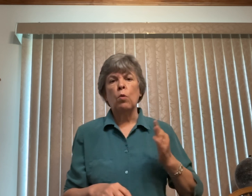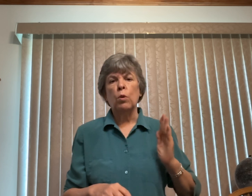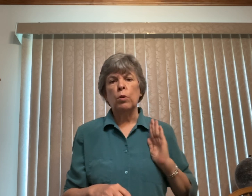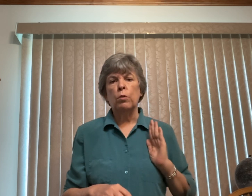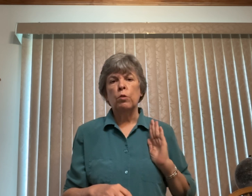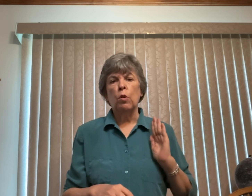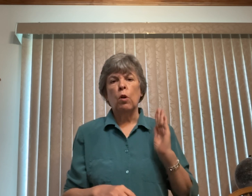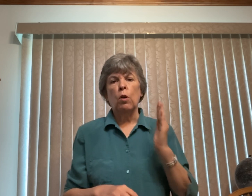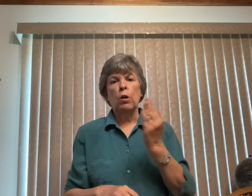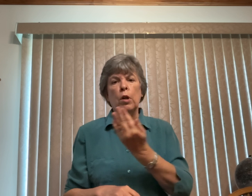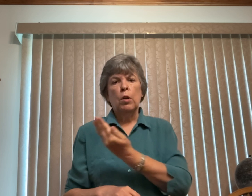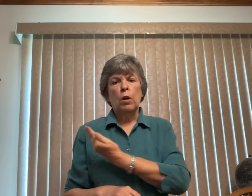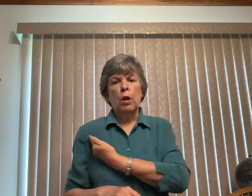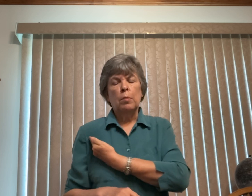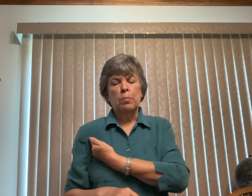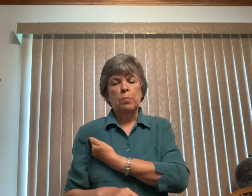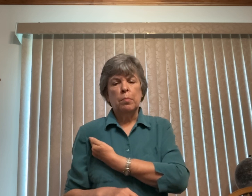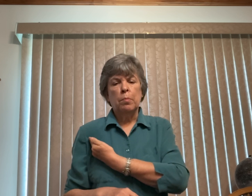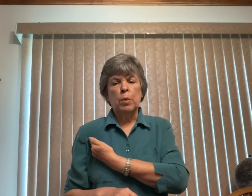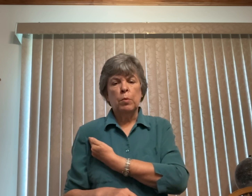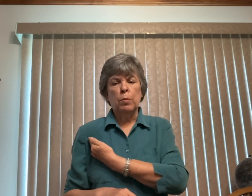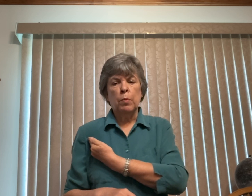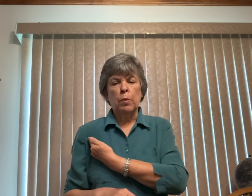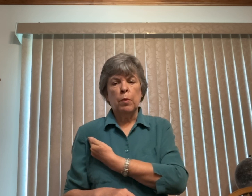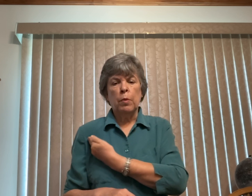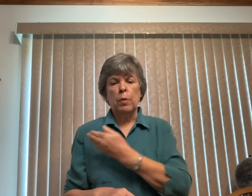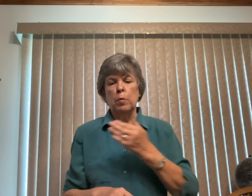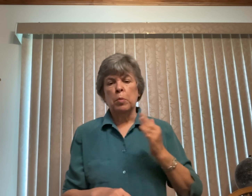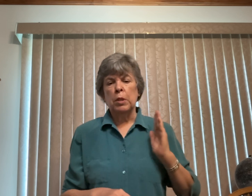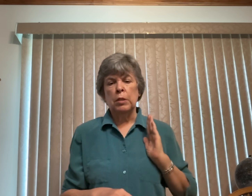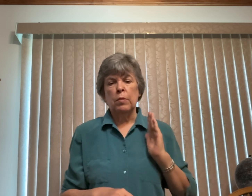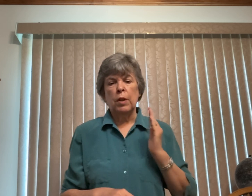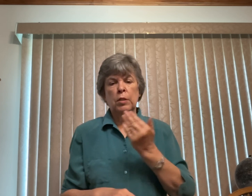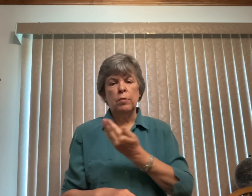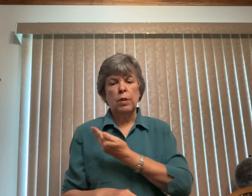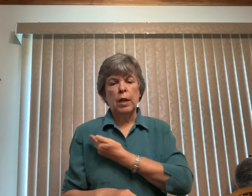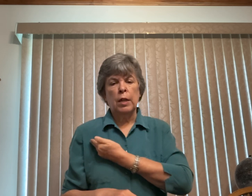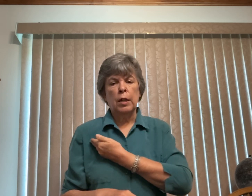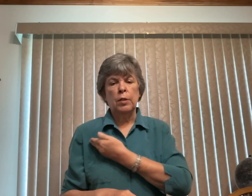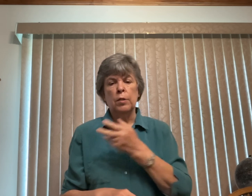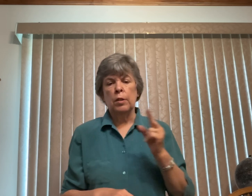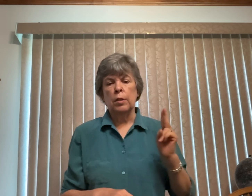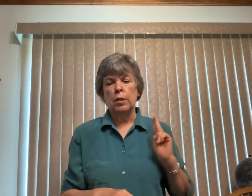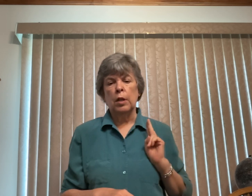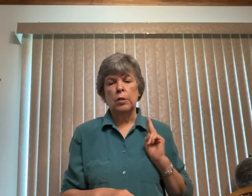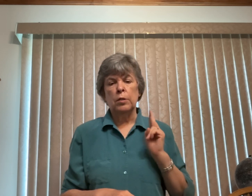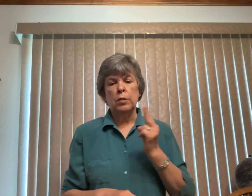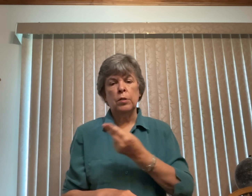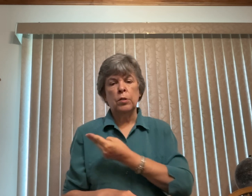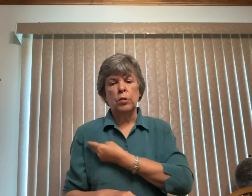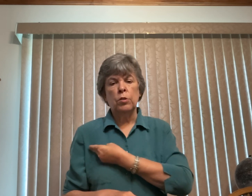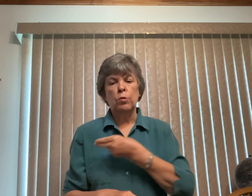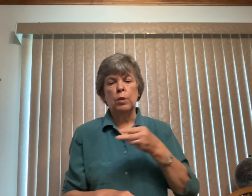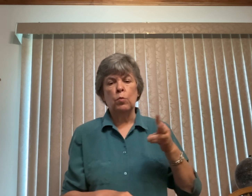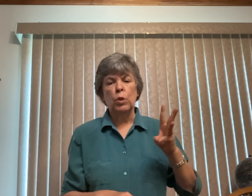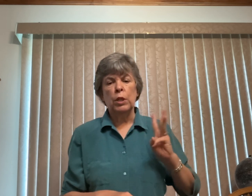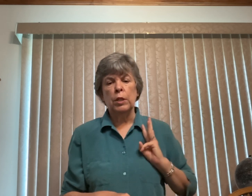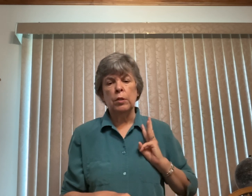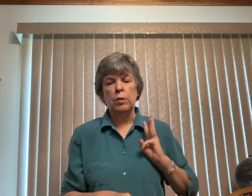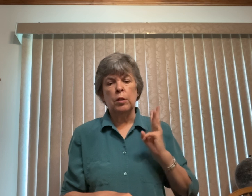our, O-U-R, but the possessive has the flat hand, and us is the U, and we is the